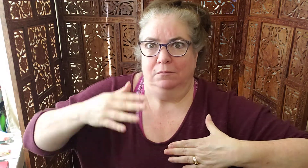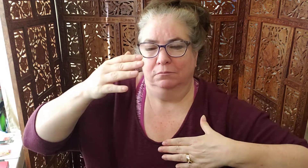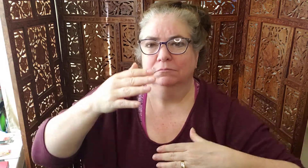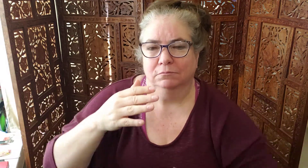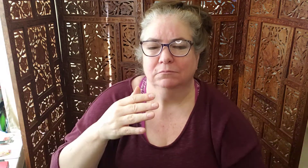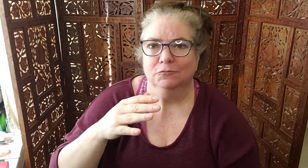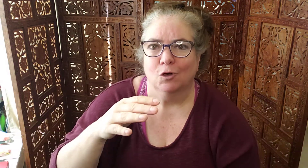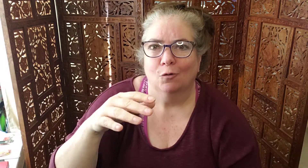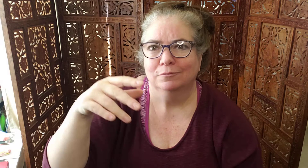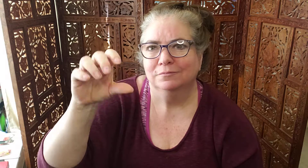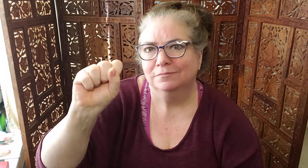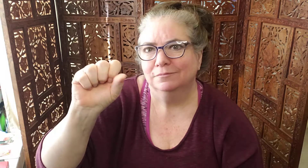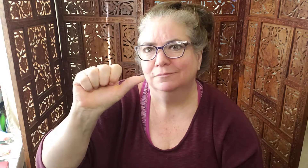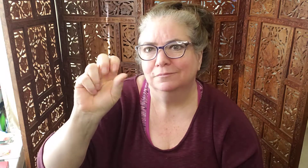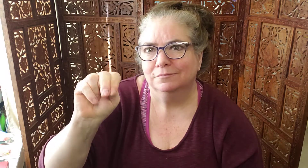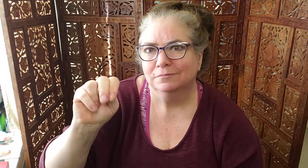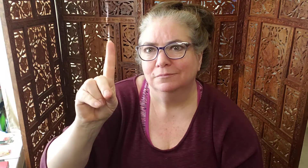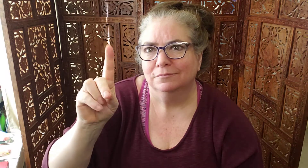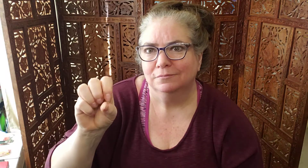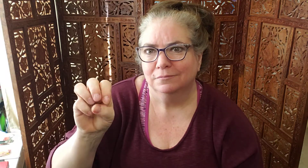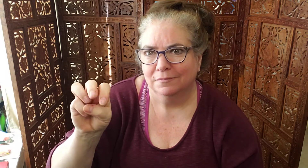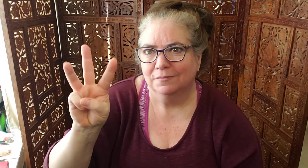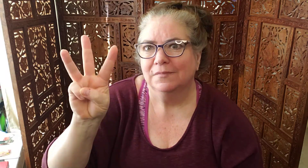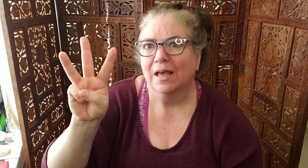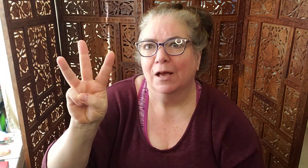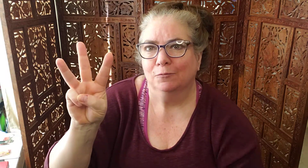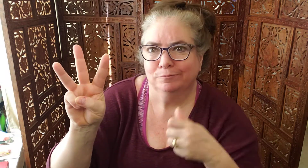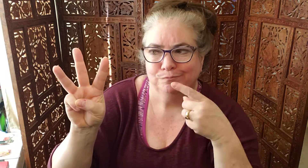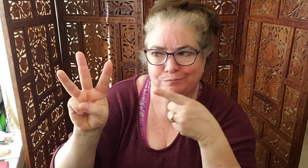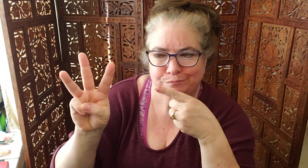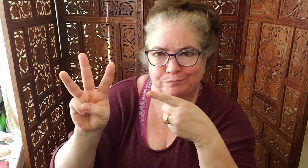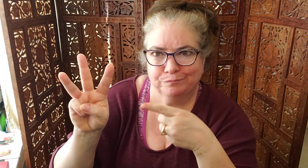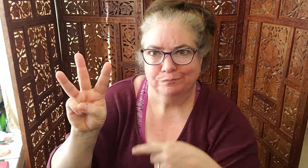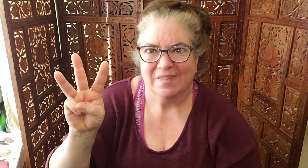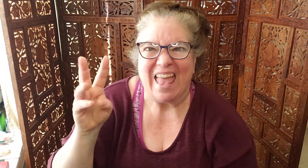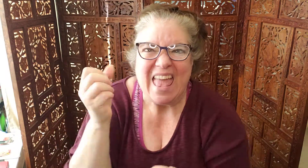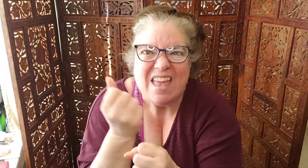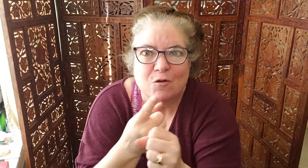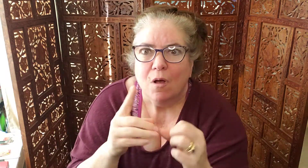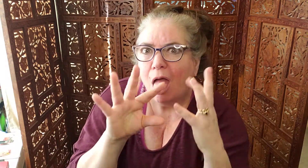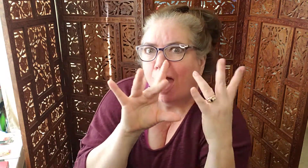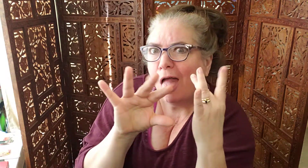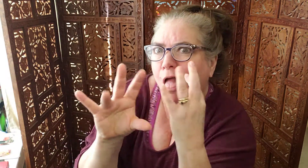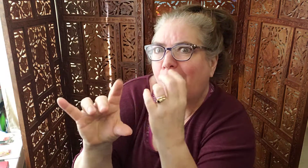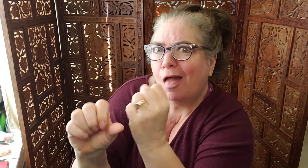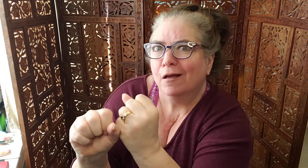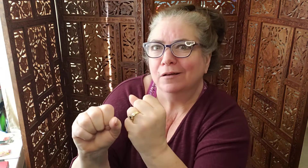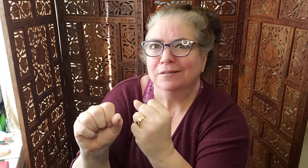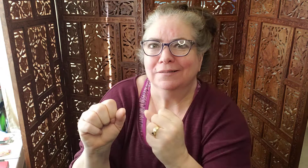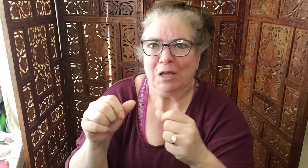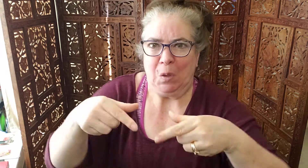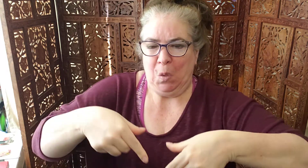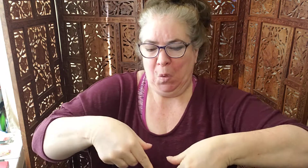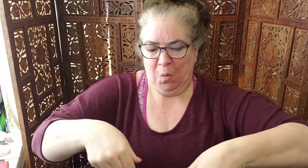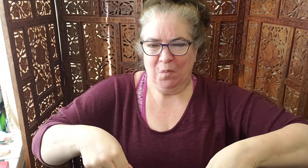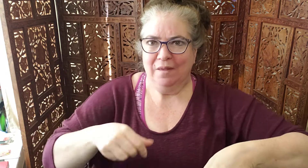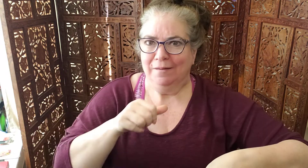Sandow, who virtually took the fair by storm. He wore as little as possible to keep the censor out the